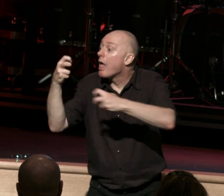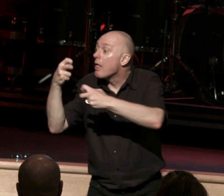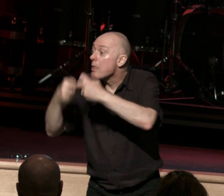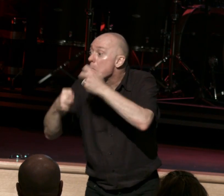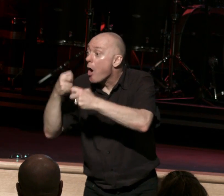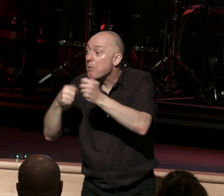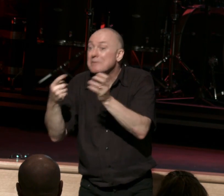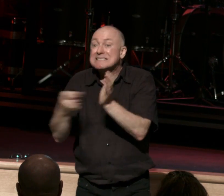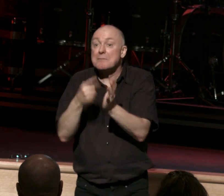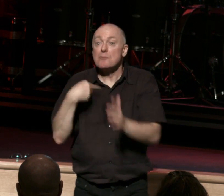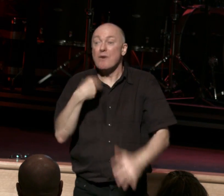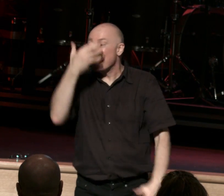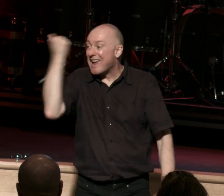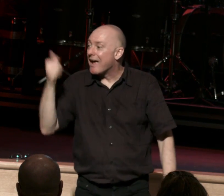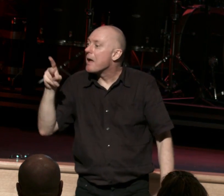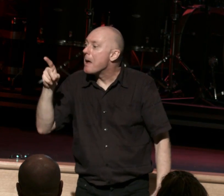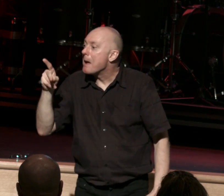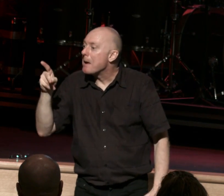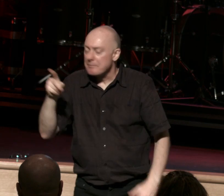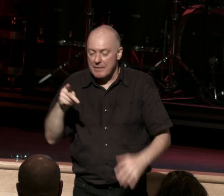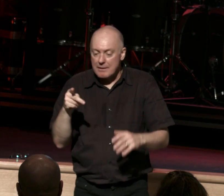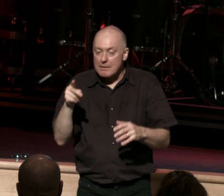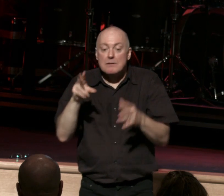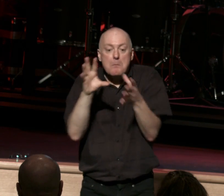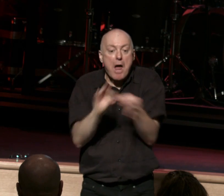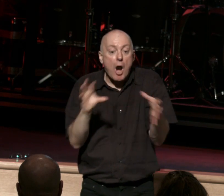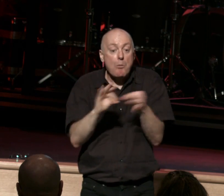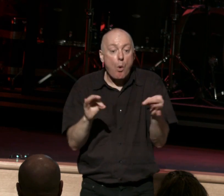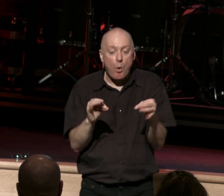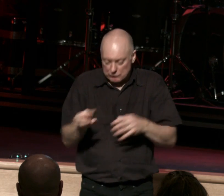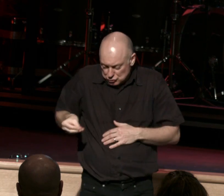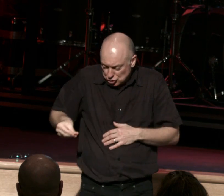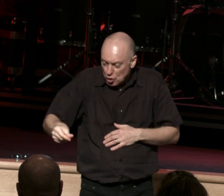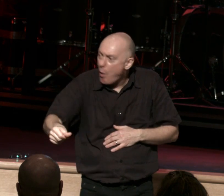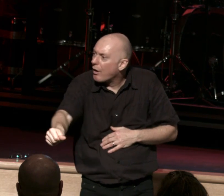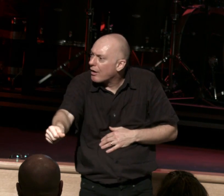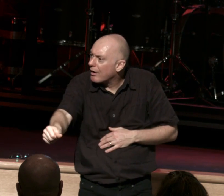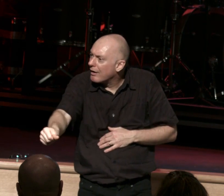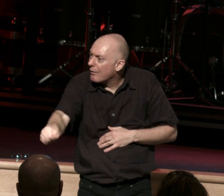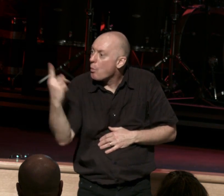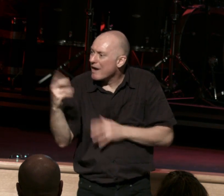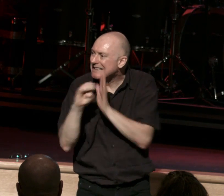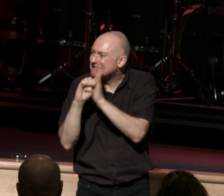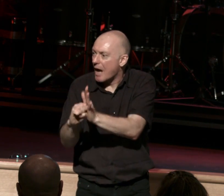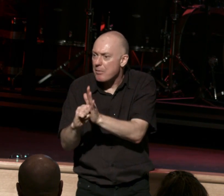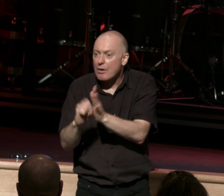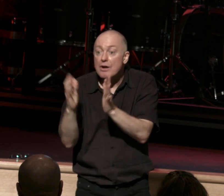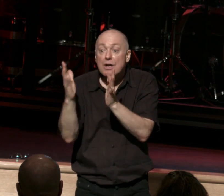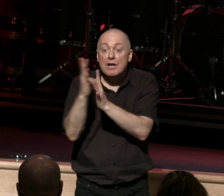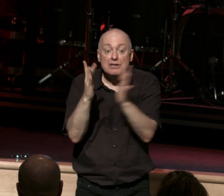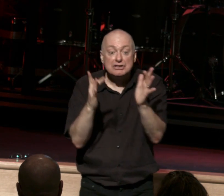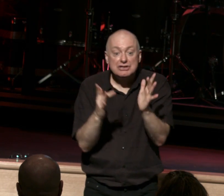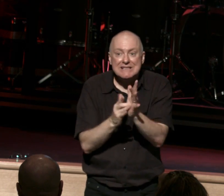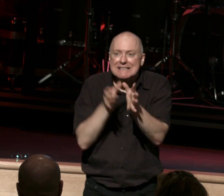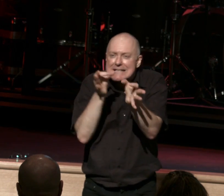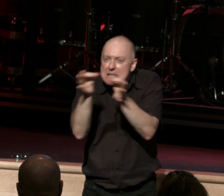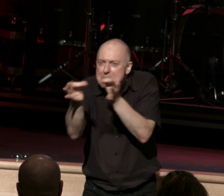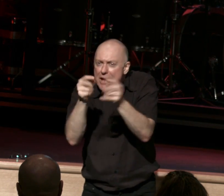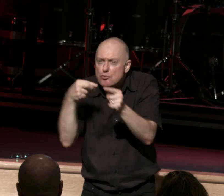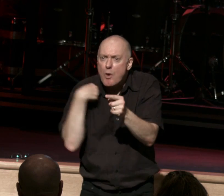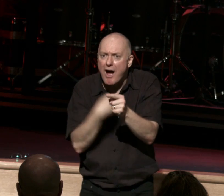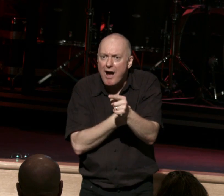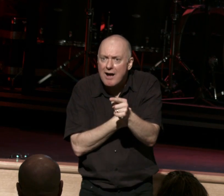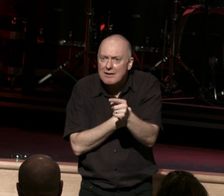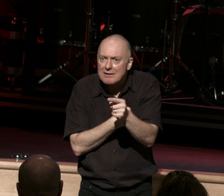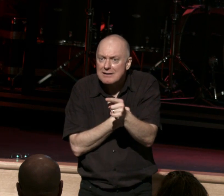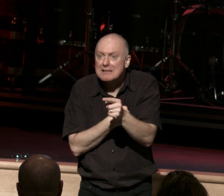The problem is sometimes we forget the parables like the parable of the sower. The parable of the sower is one example where Jesus